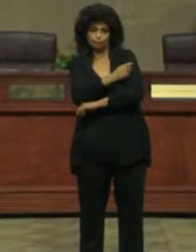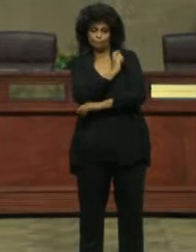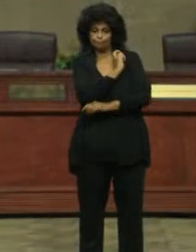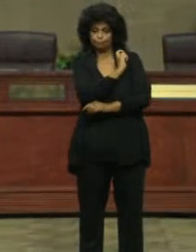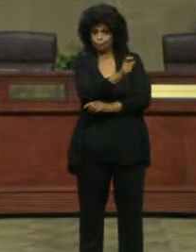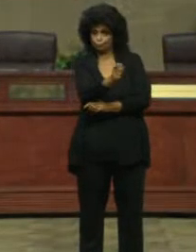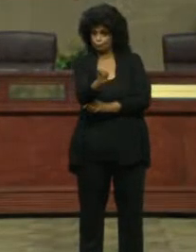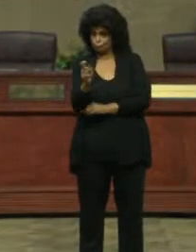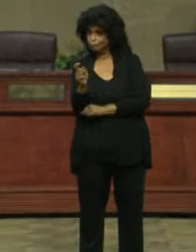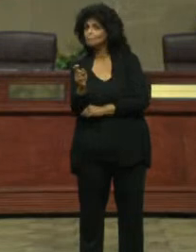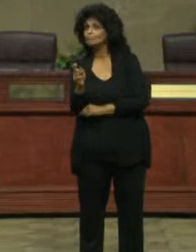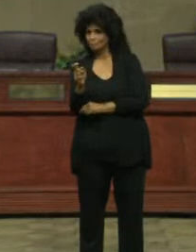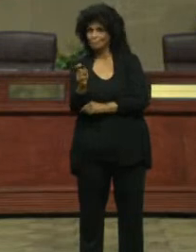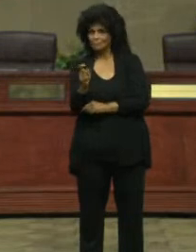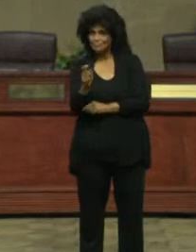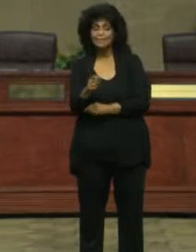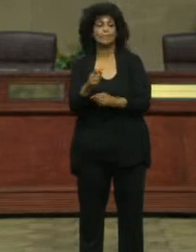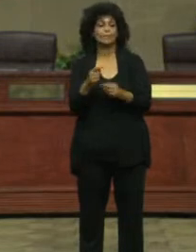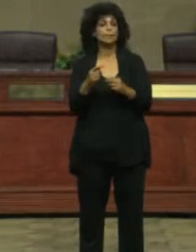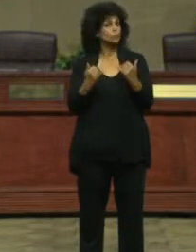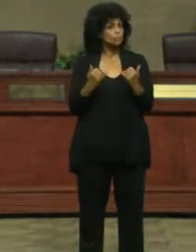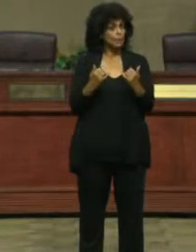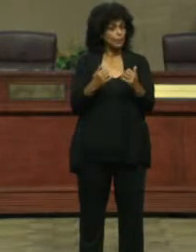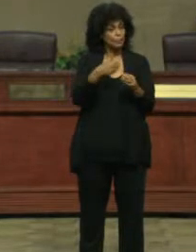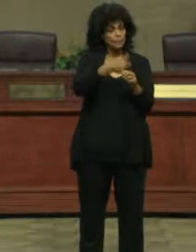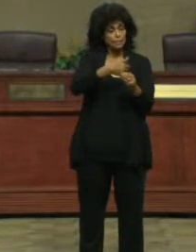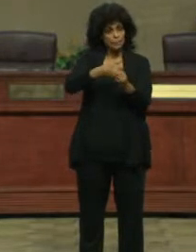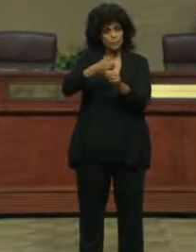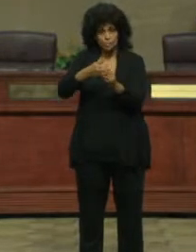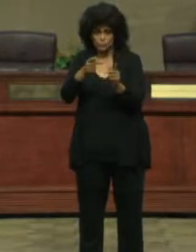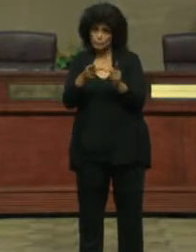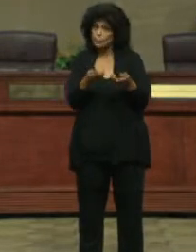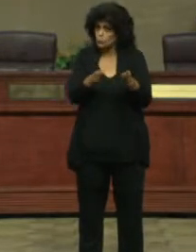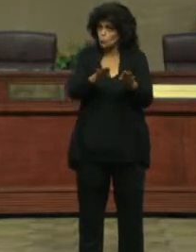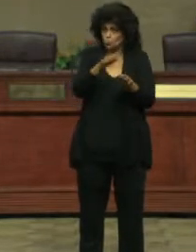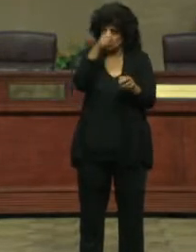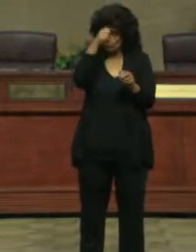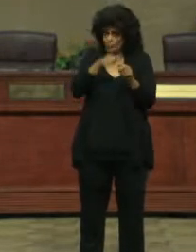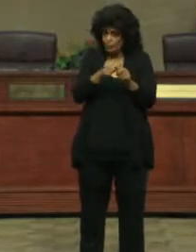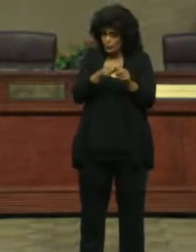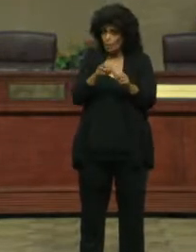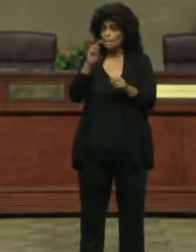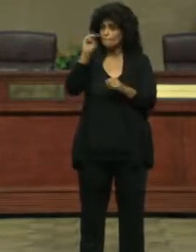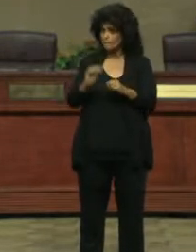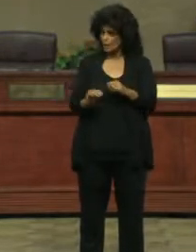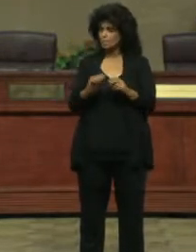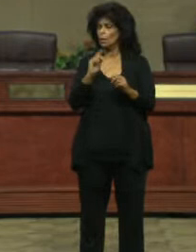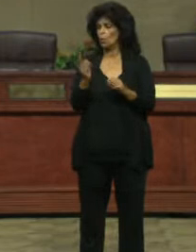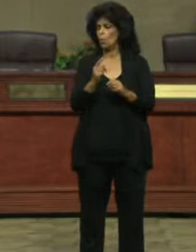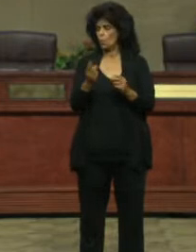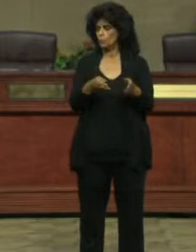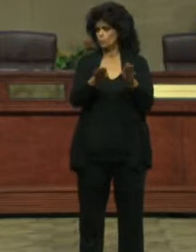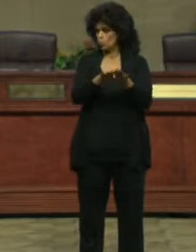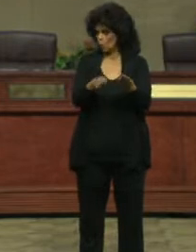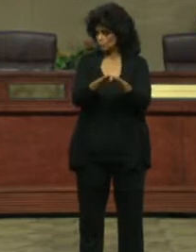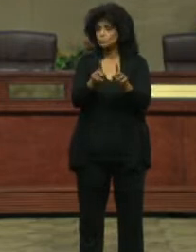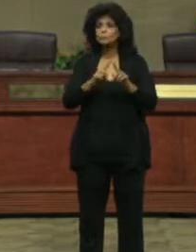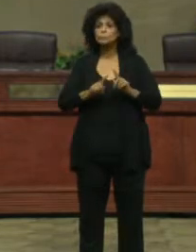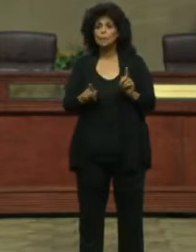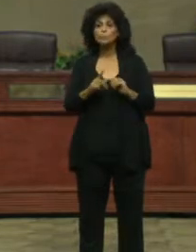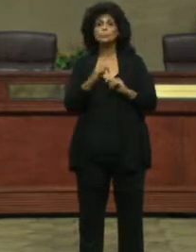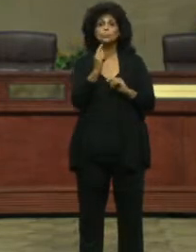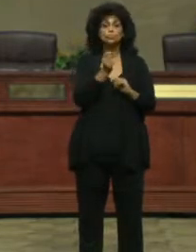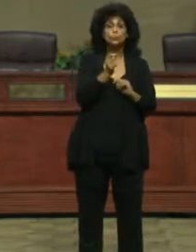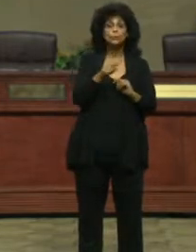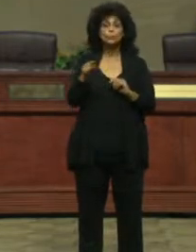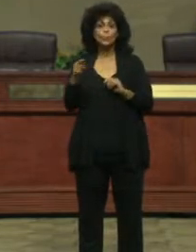administered. The sites are closed today. Remember, they are closed on Mondays, but you can walk up on Tuesday through Thursday from